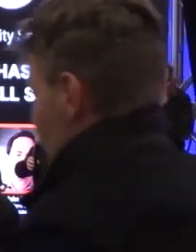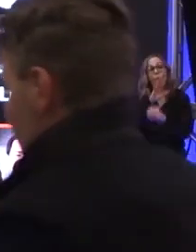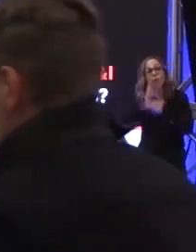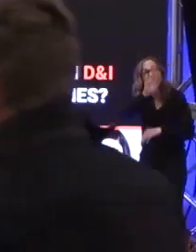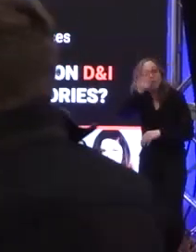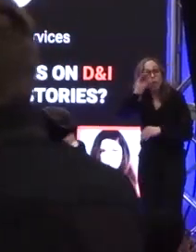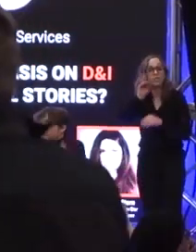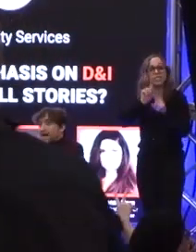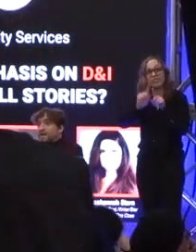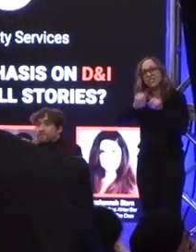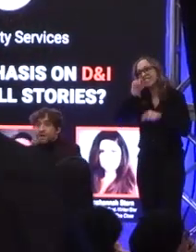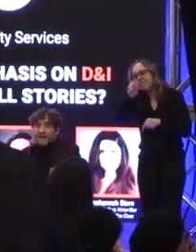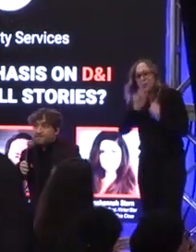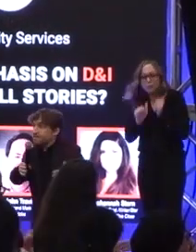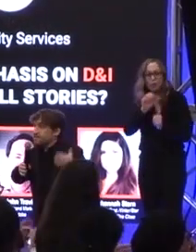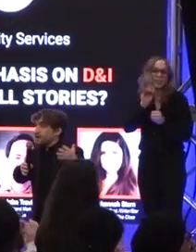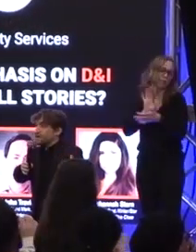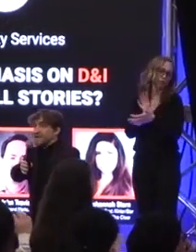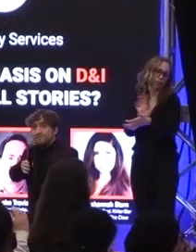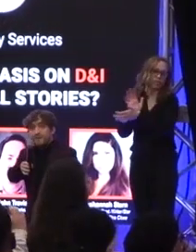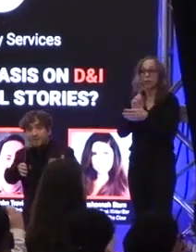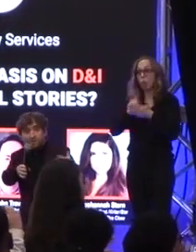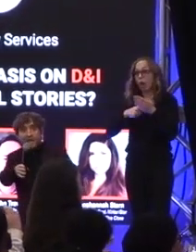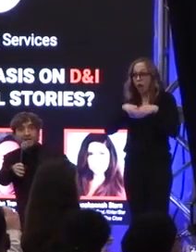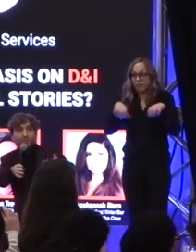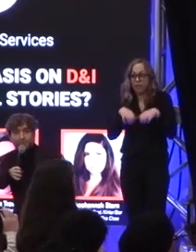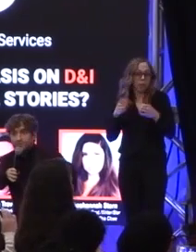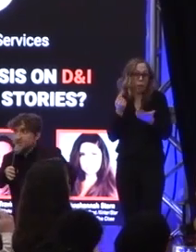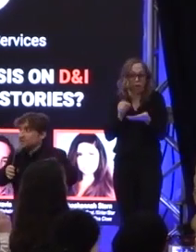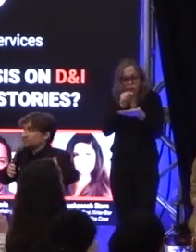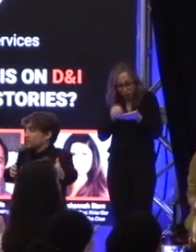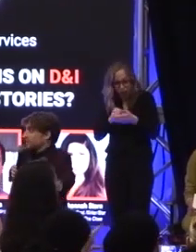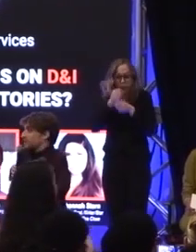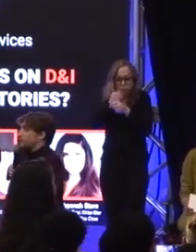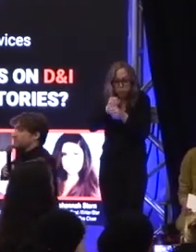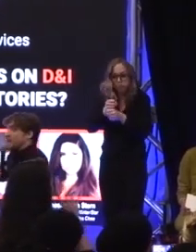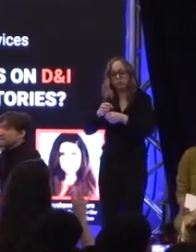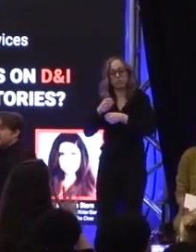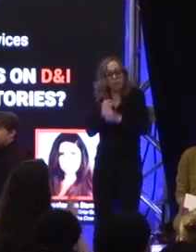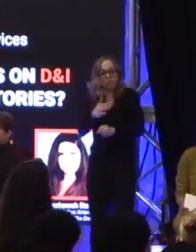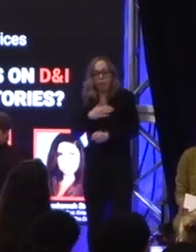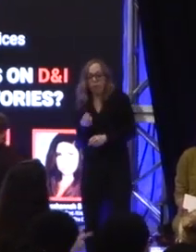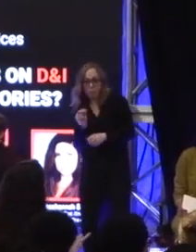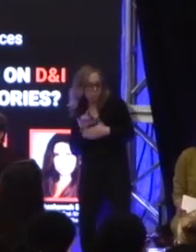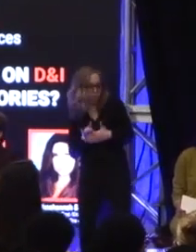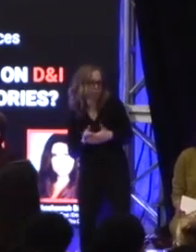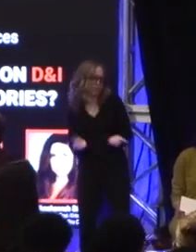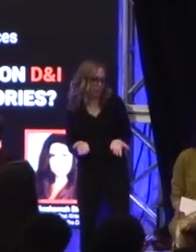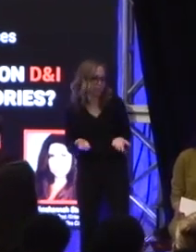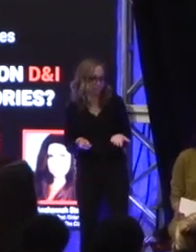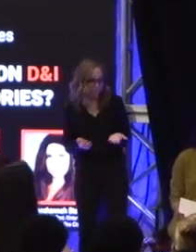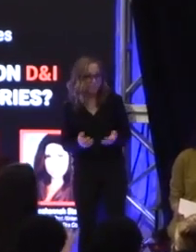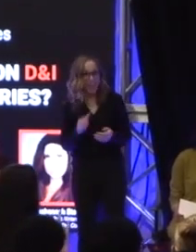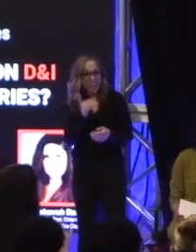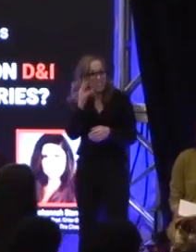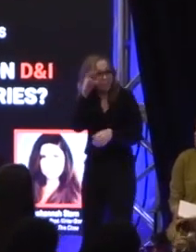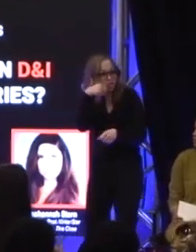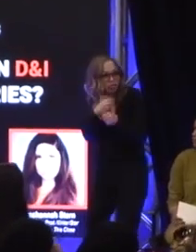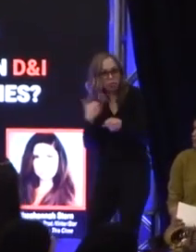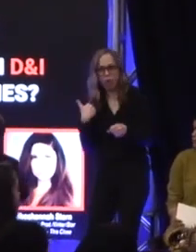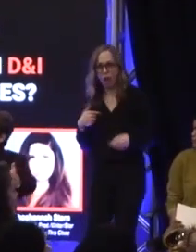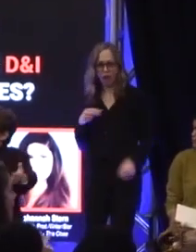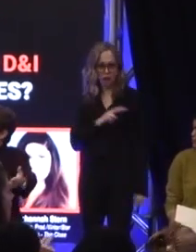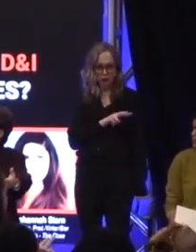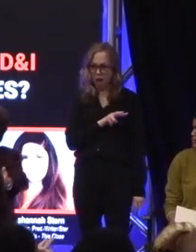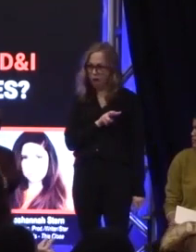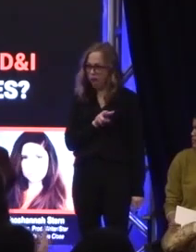shows, movies, but a lot of what I've done has been me writing, producing, creating my own content. And 7 years ago, I looked around and